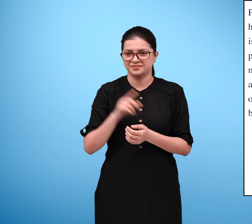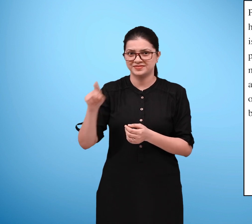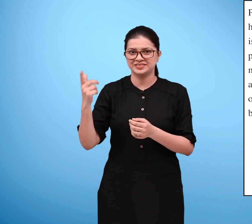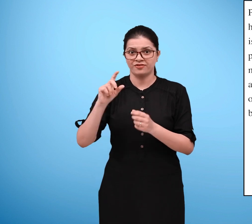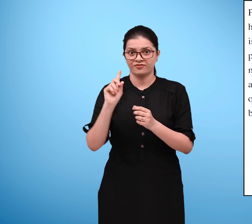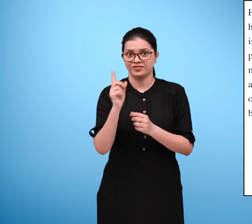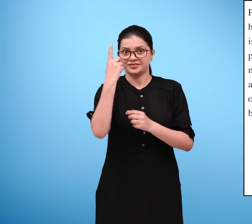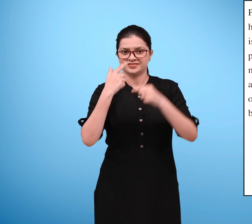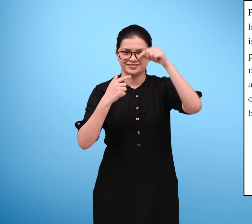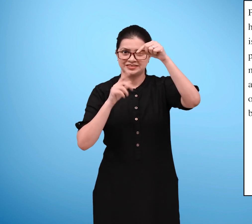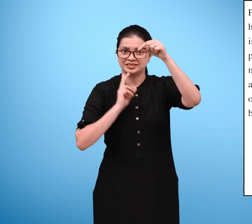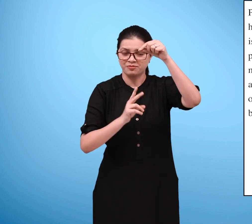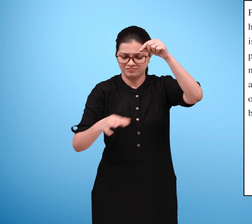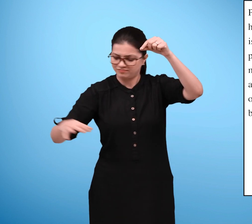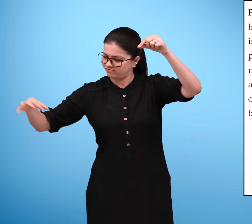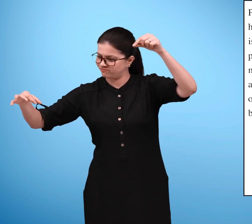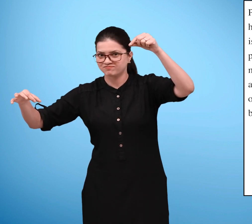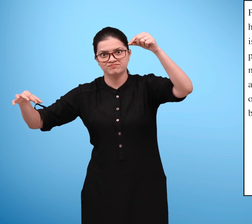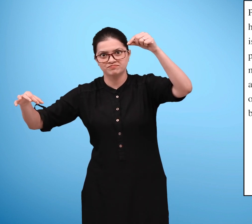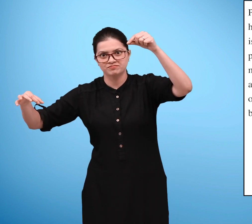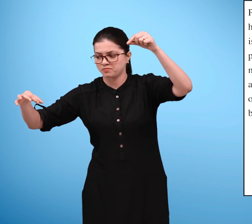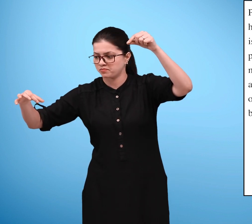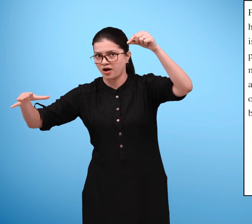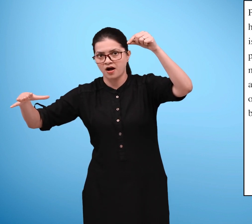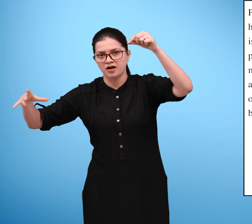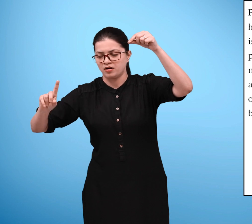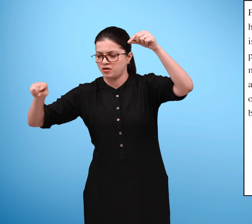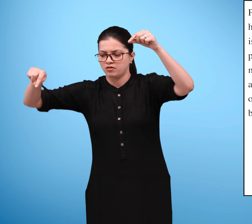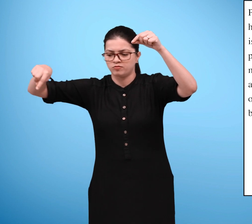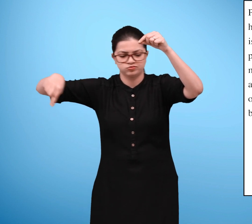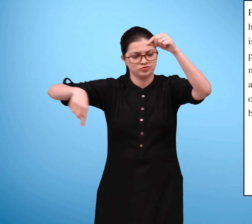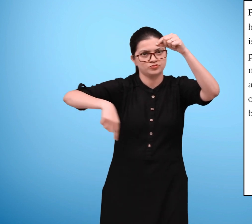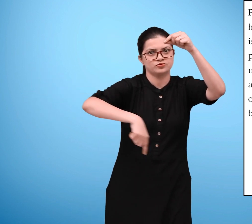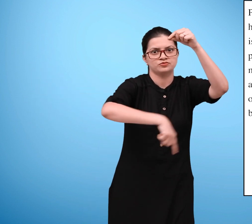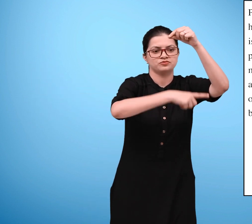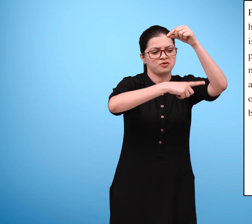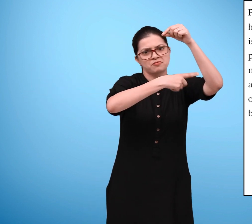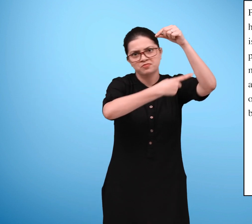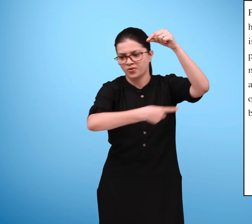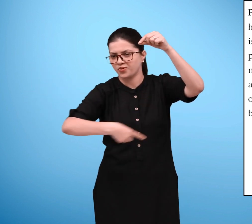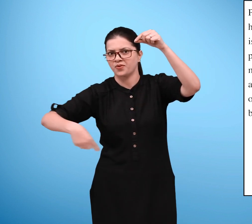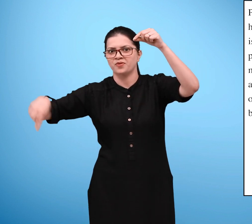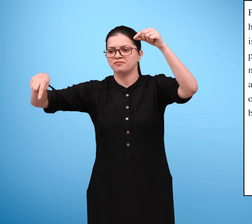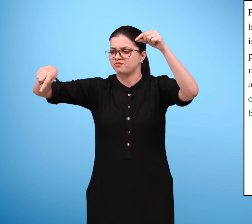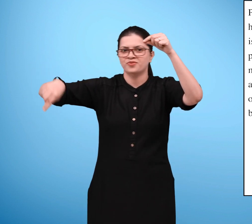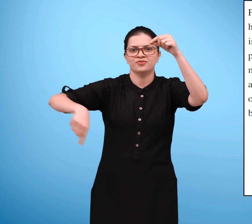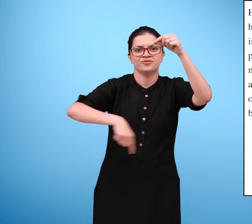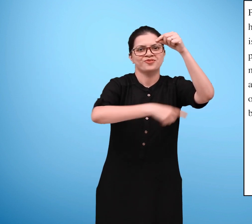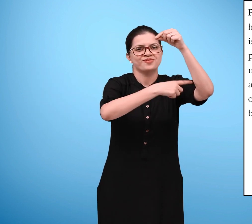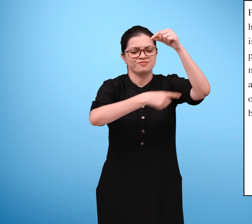Pull the stone to one side with the other hand and let it go. Now the pendulum is in motion.